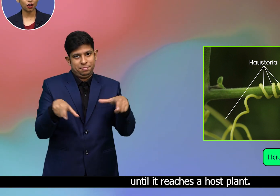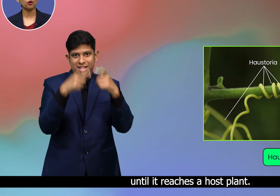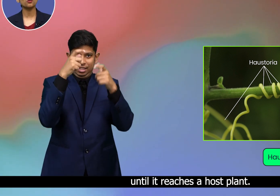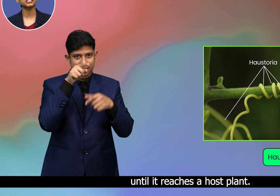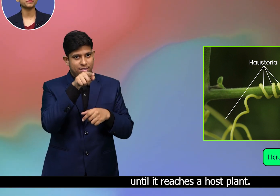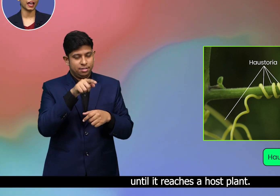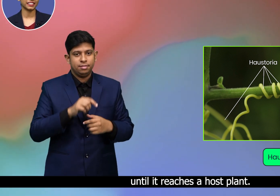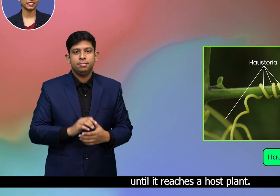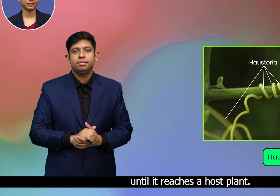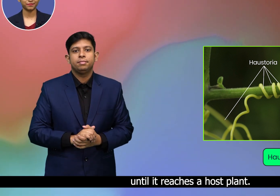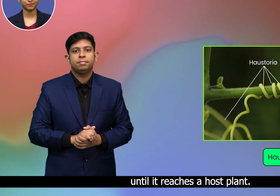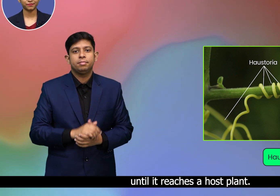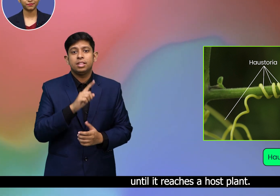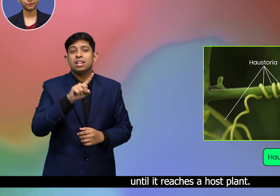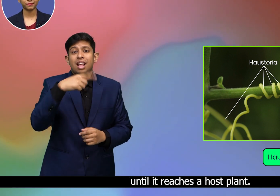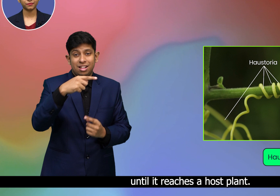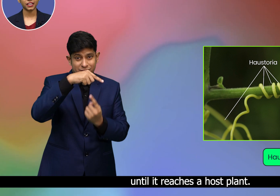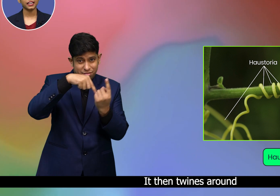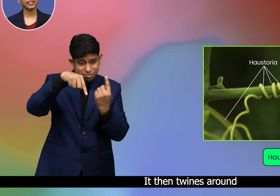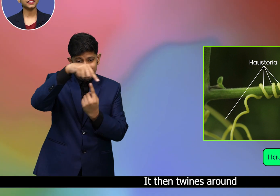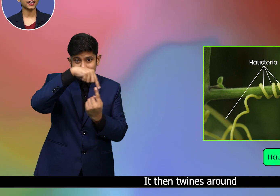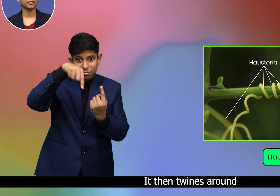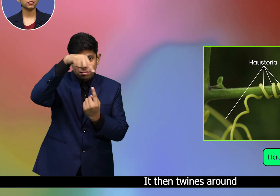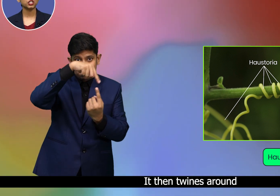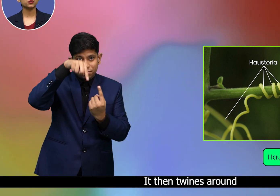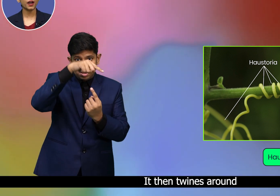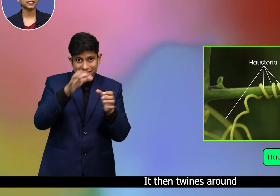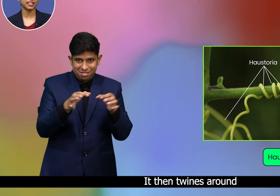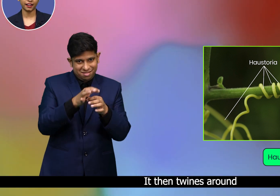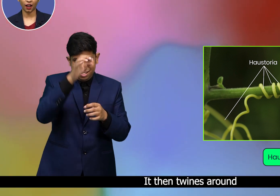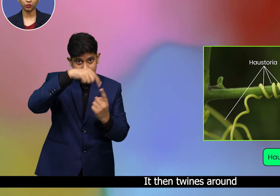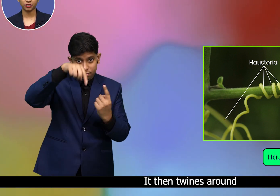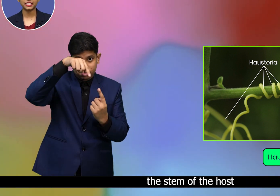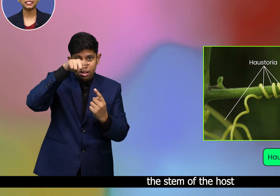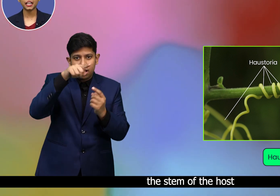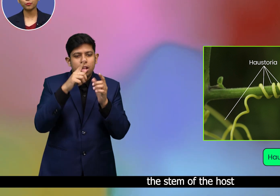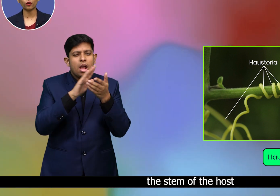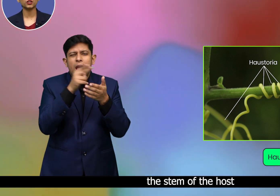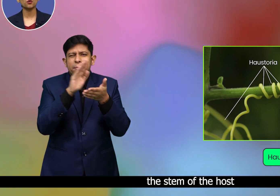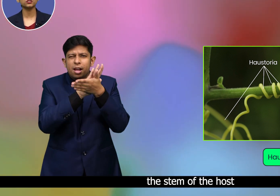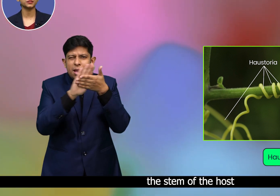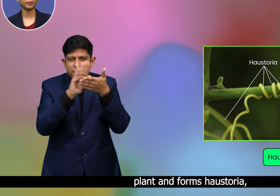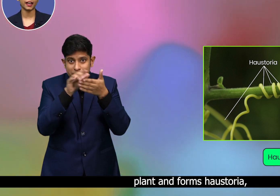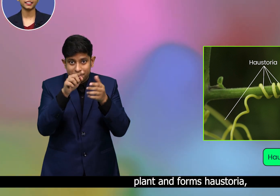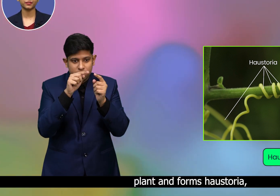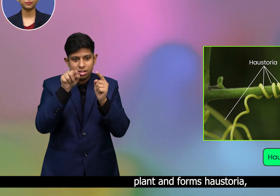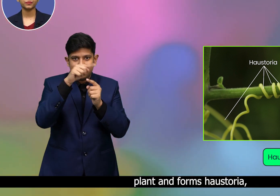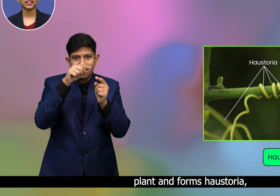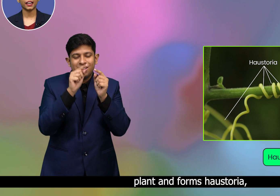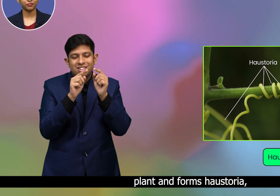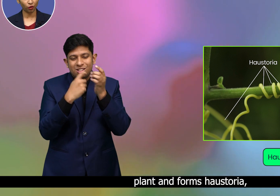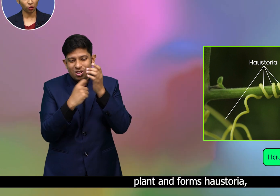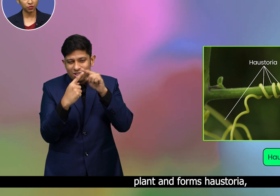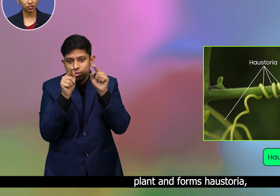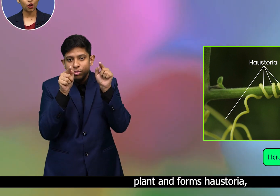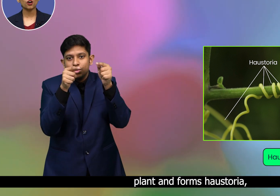reaches a host plant. It then twines around the stem of the host plant